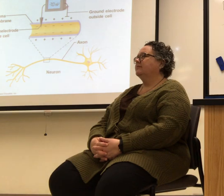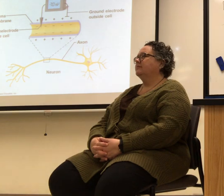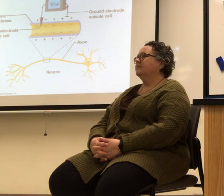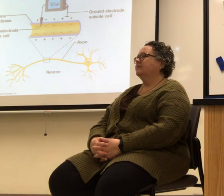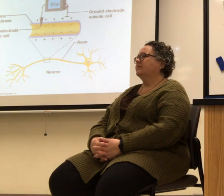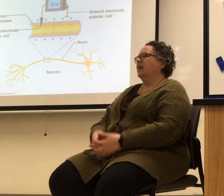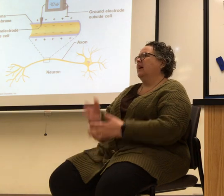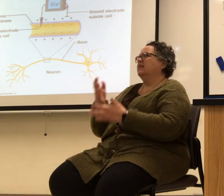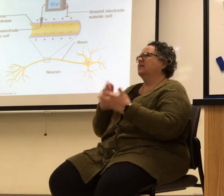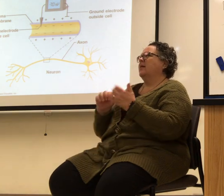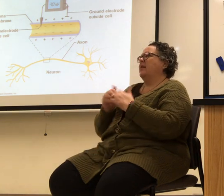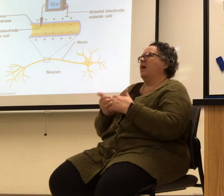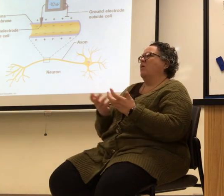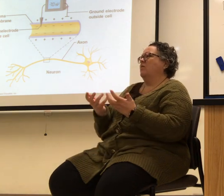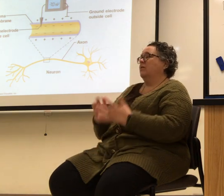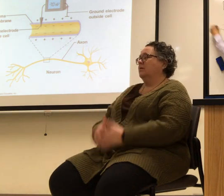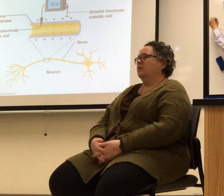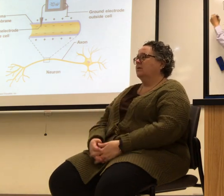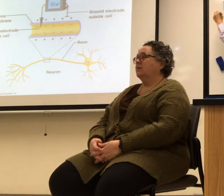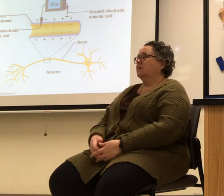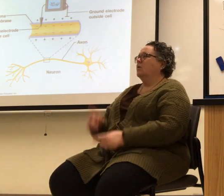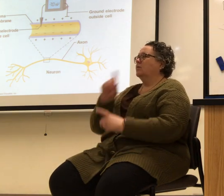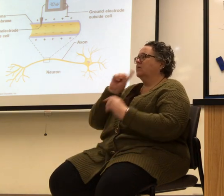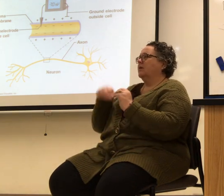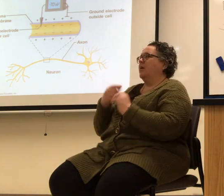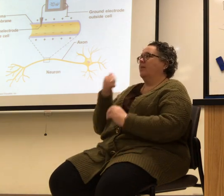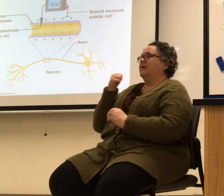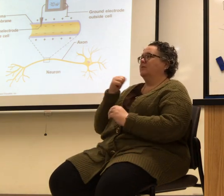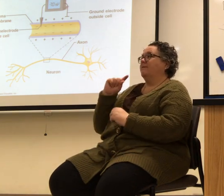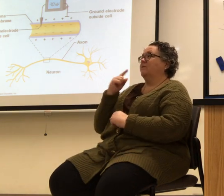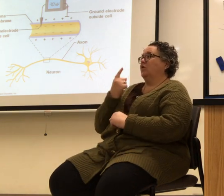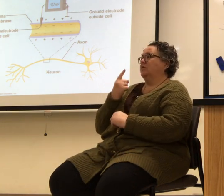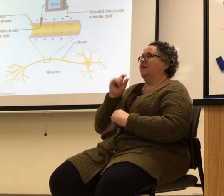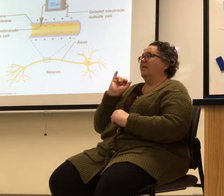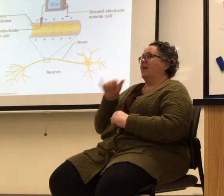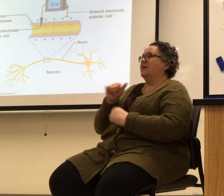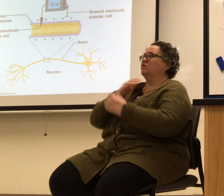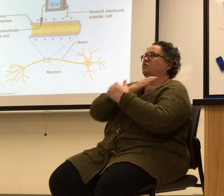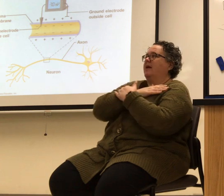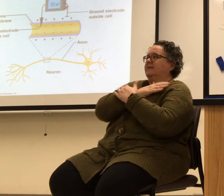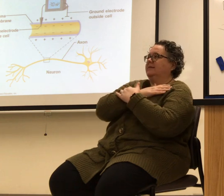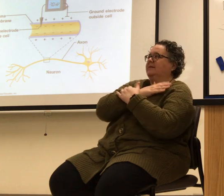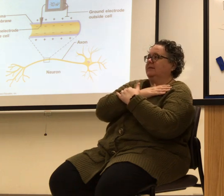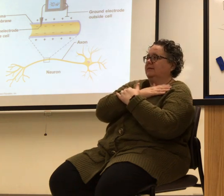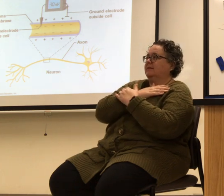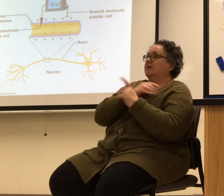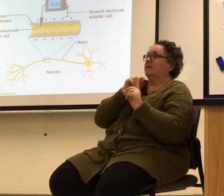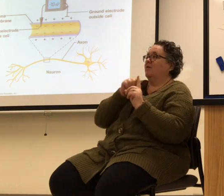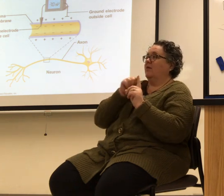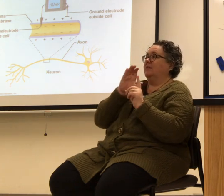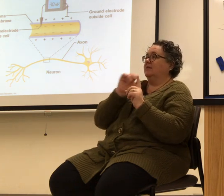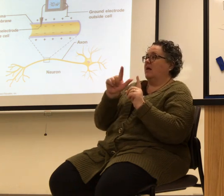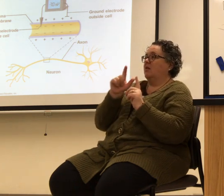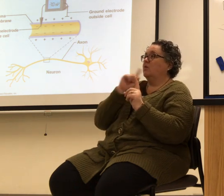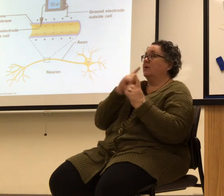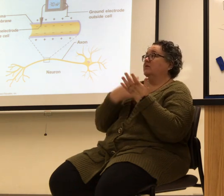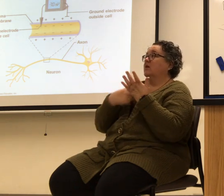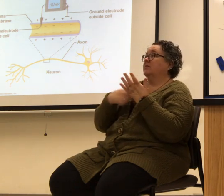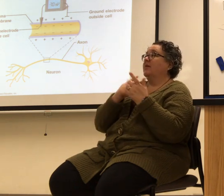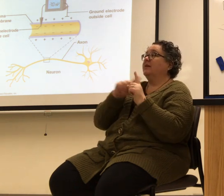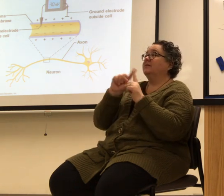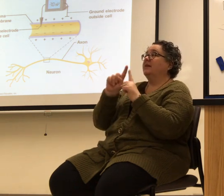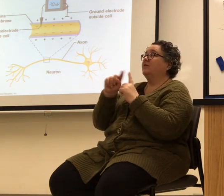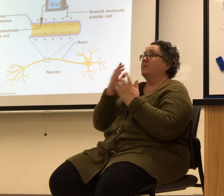in some way. We're talking about this one first. This is the condition of rest in the cell. And we talked about different parts of the